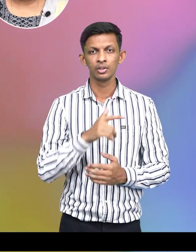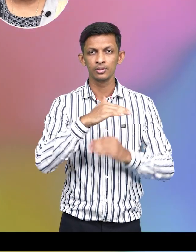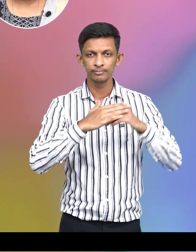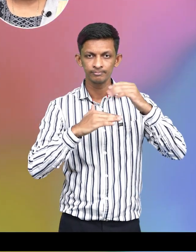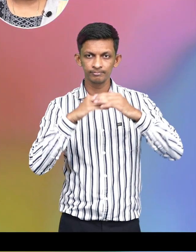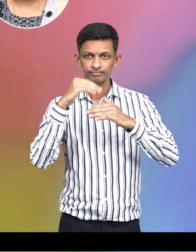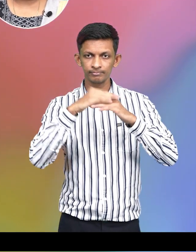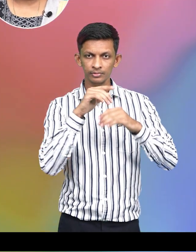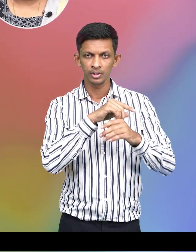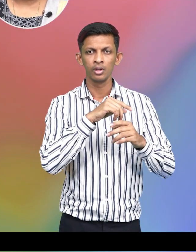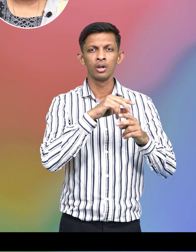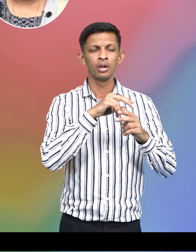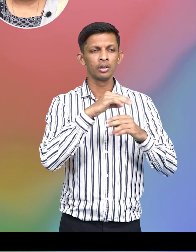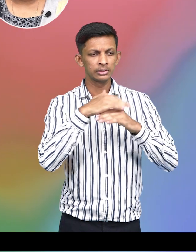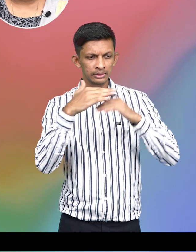construction labor, etc.